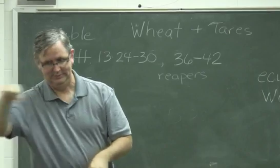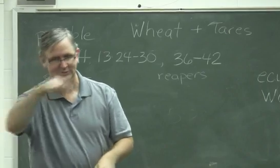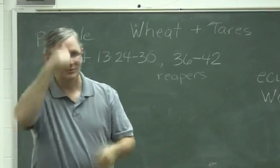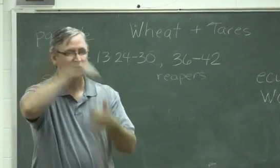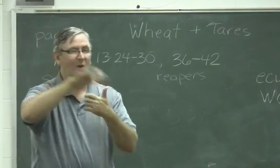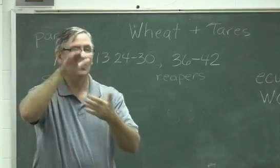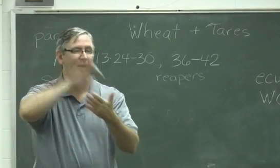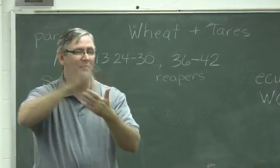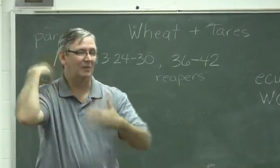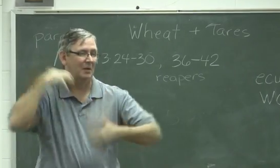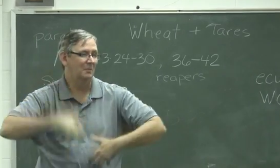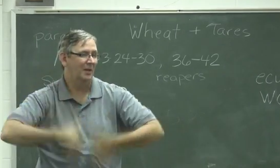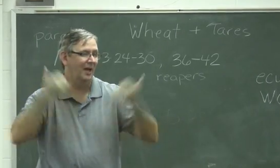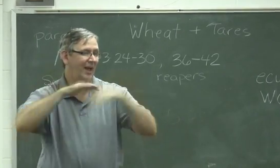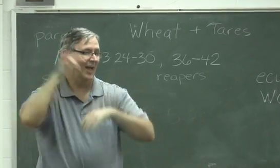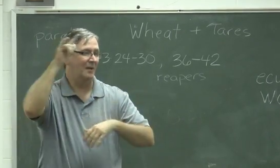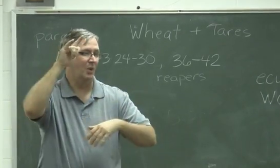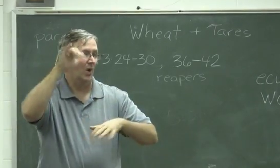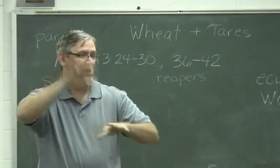We should not be like that.